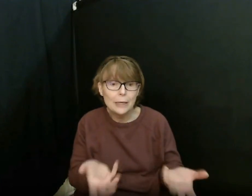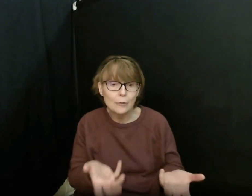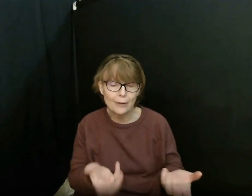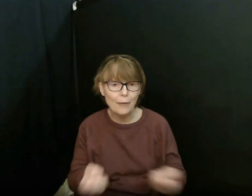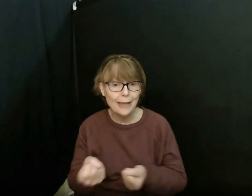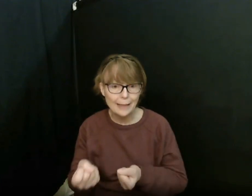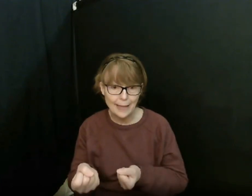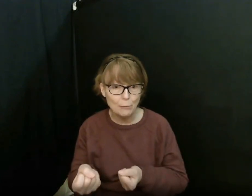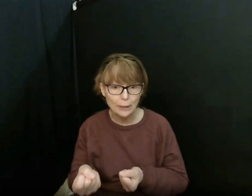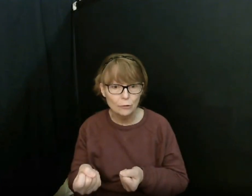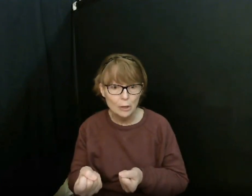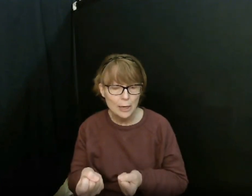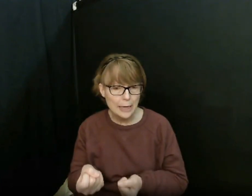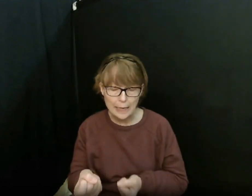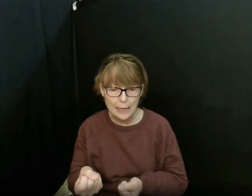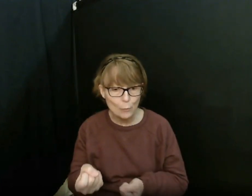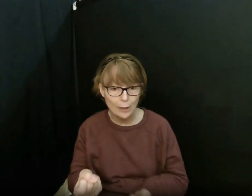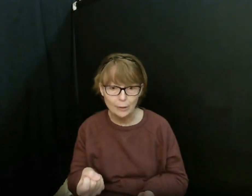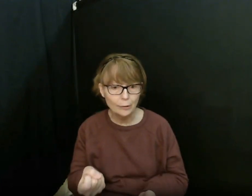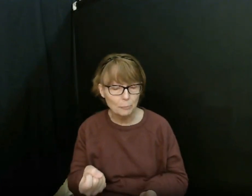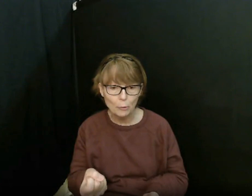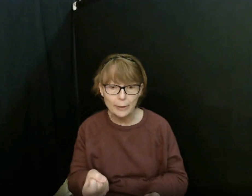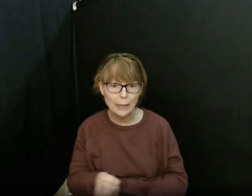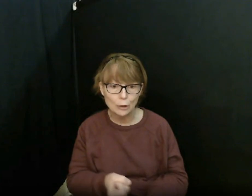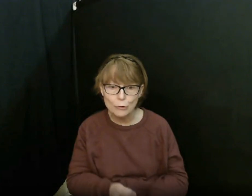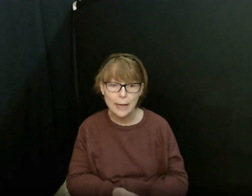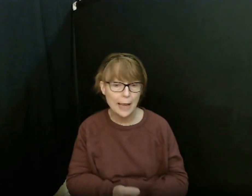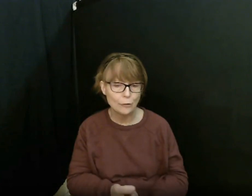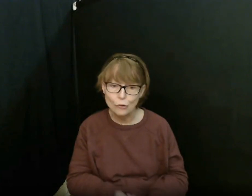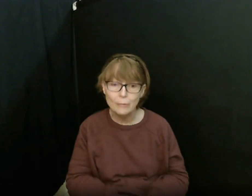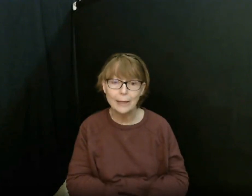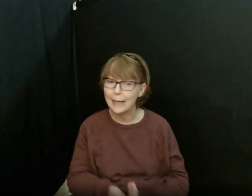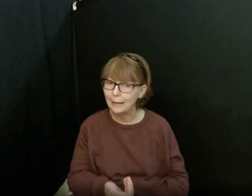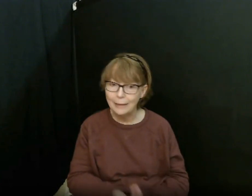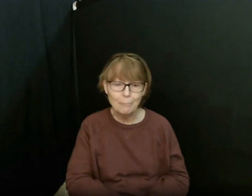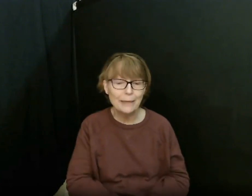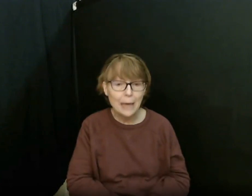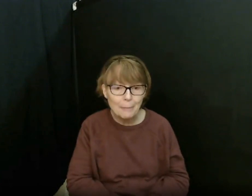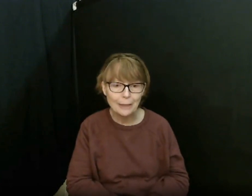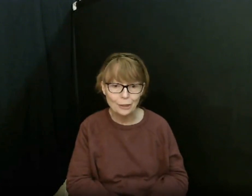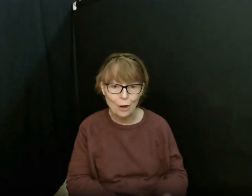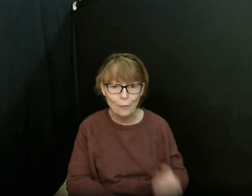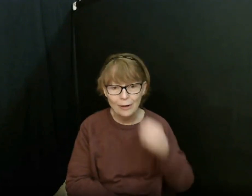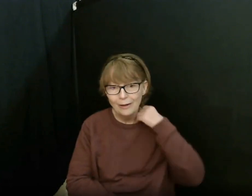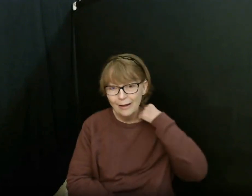years, and now that he had language, he wanted to explore it and learn it and do it and become it, you know.